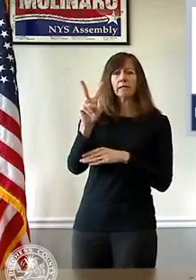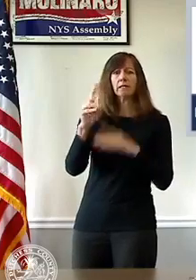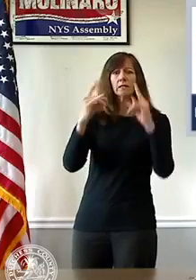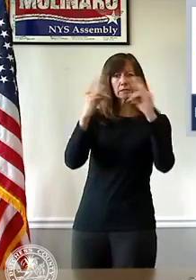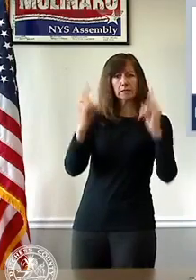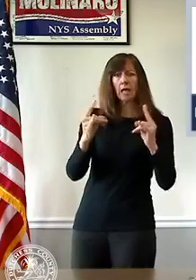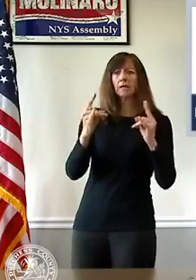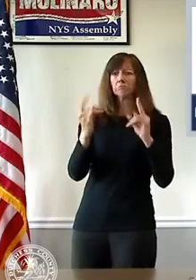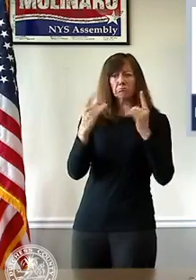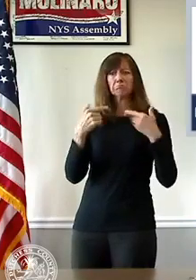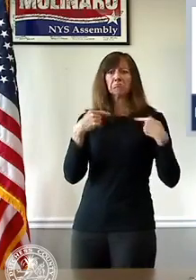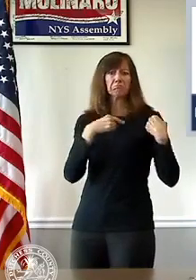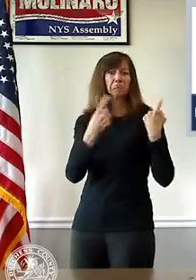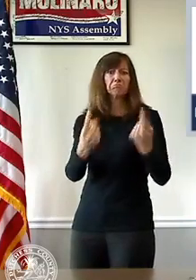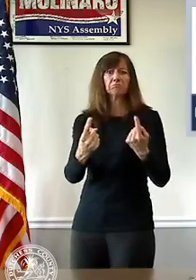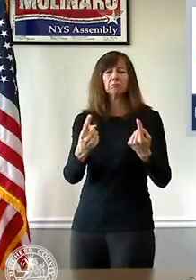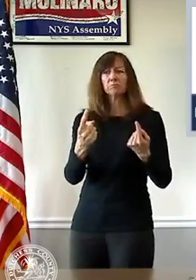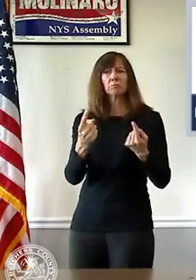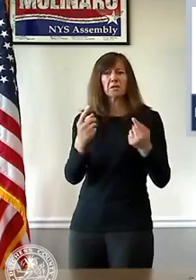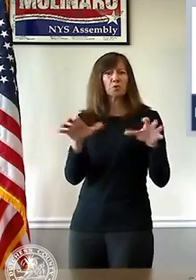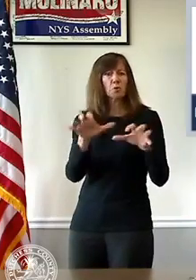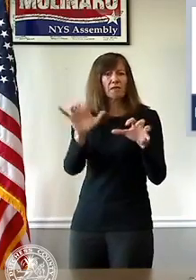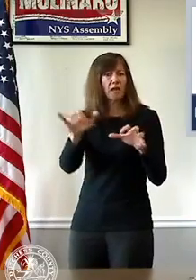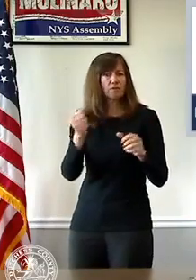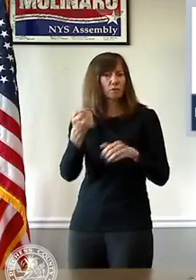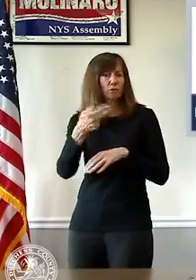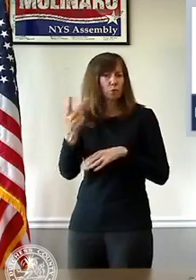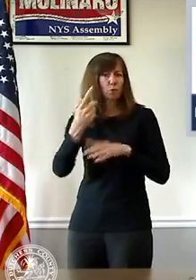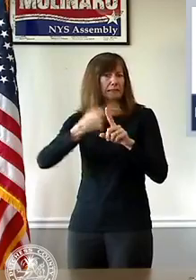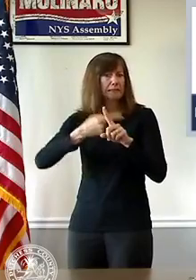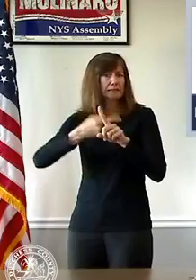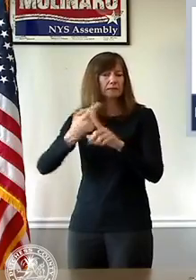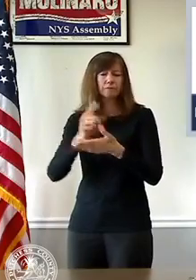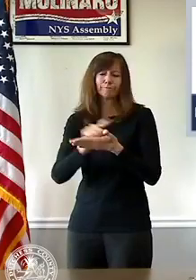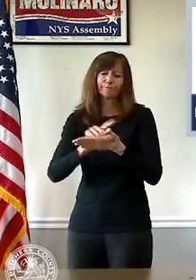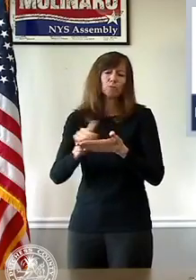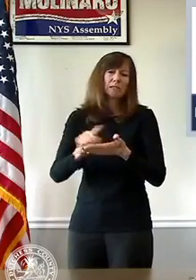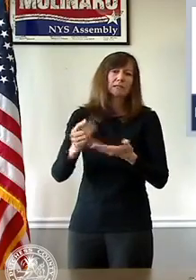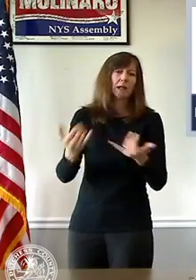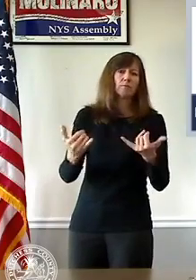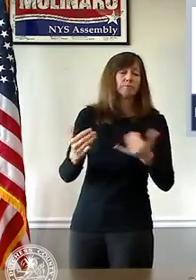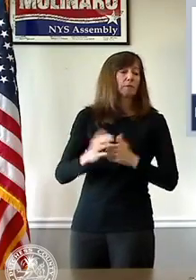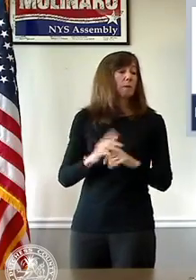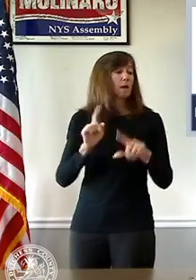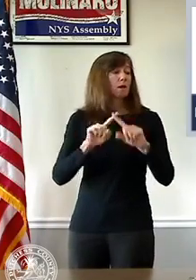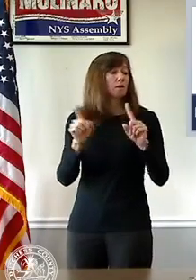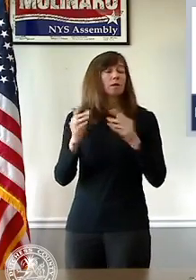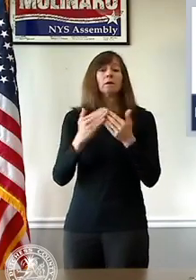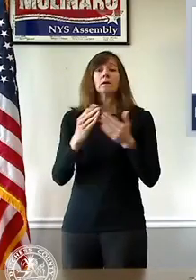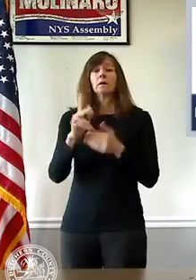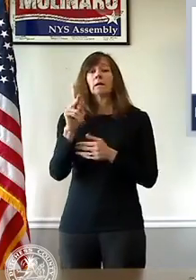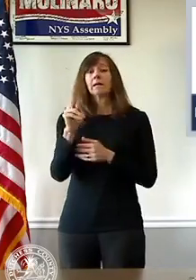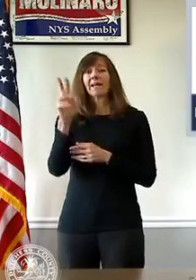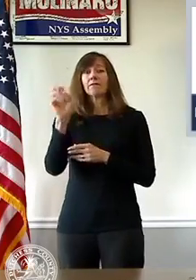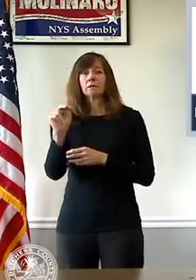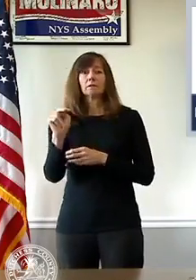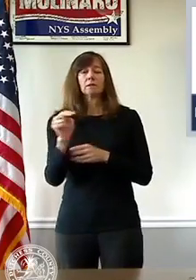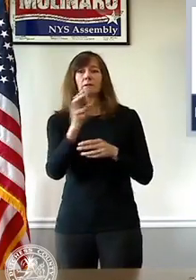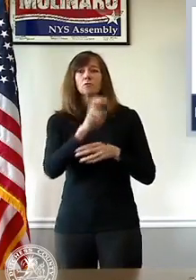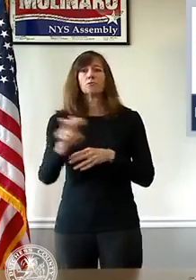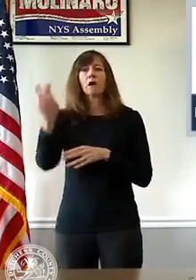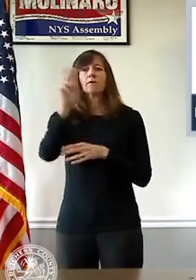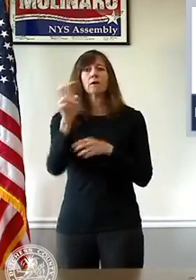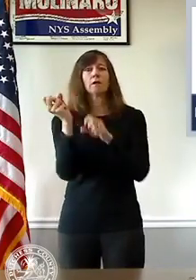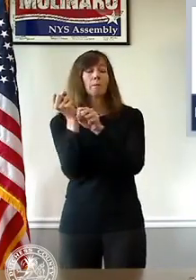of number of weeks. It is absolutely permissible. Kevin, travel baseball still has to be thank you. That's the